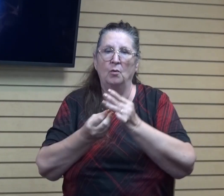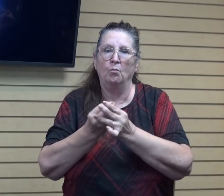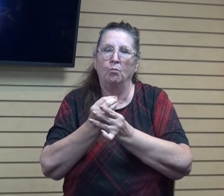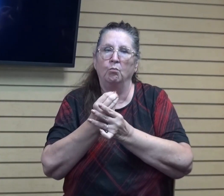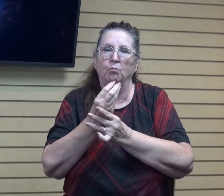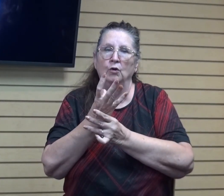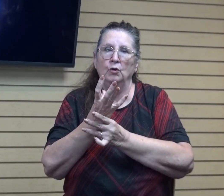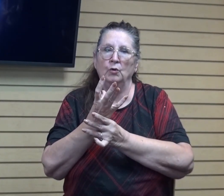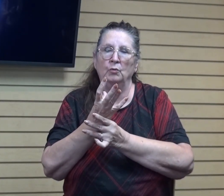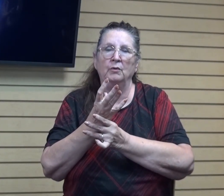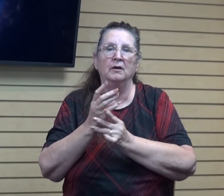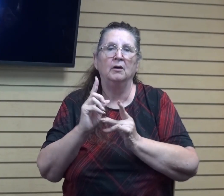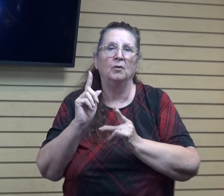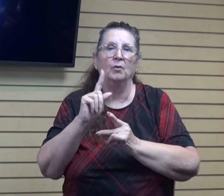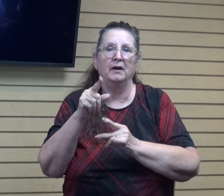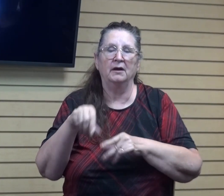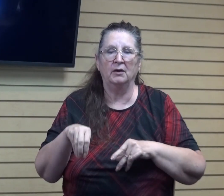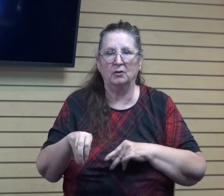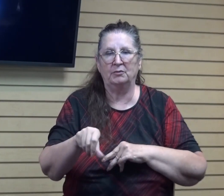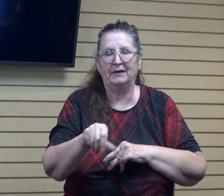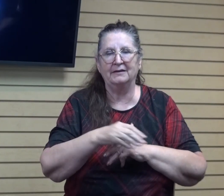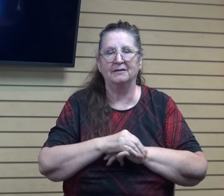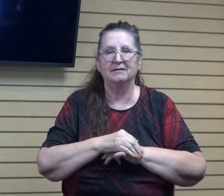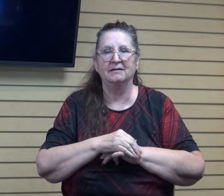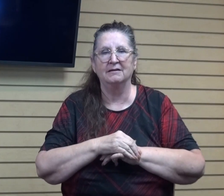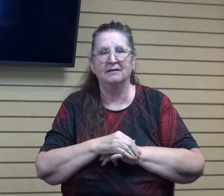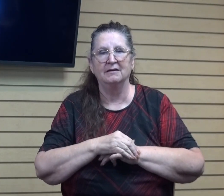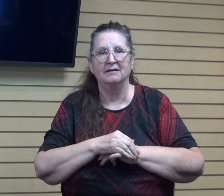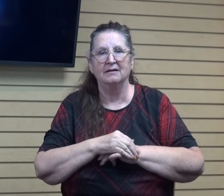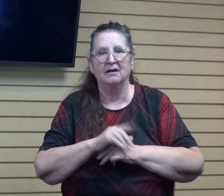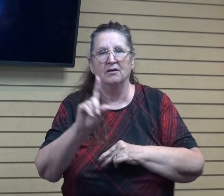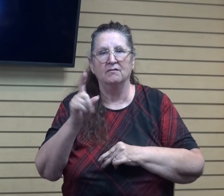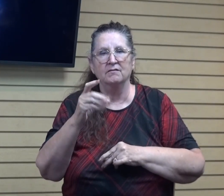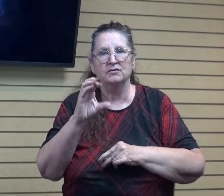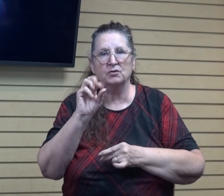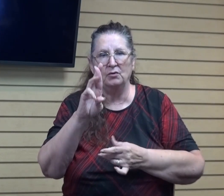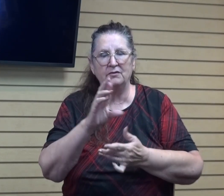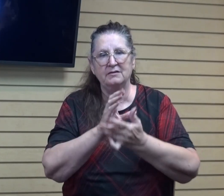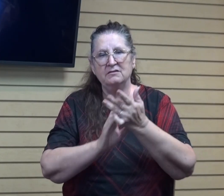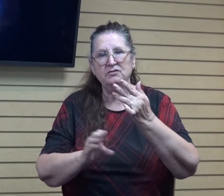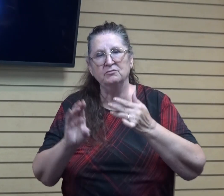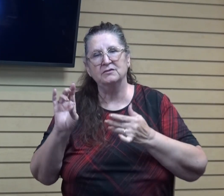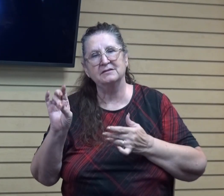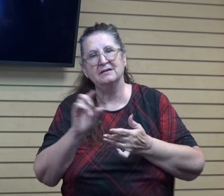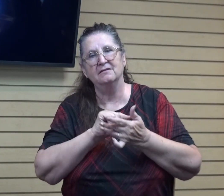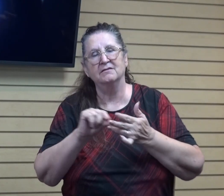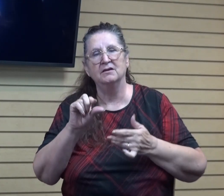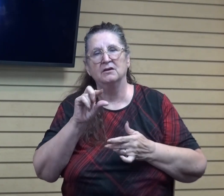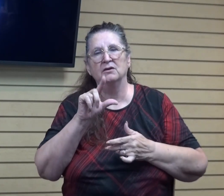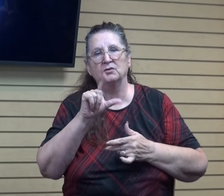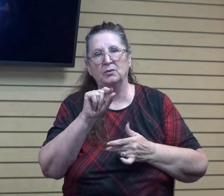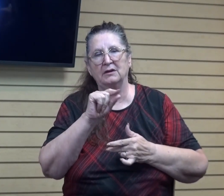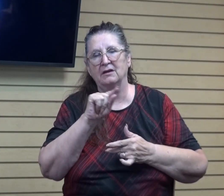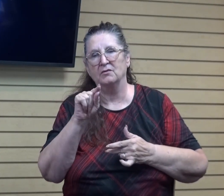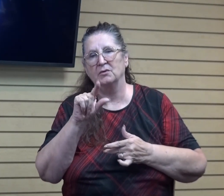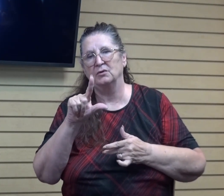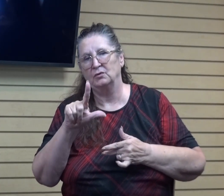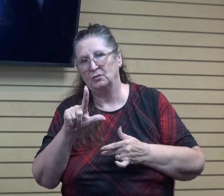Planted. And we're going to be looking at 1 Corinthians chapter 7, verses 20 through 24. And in the New